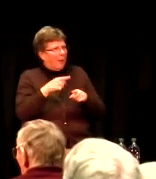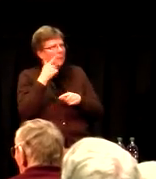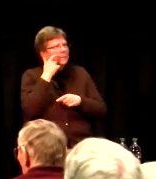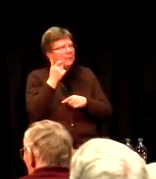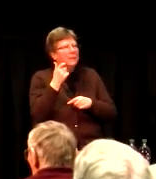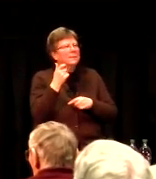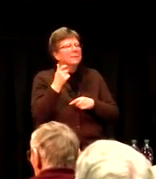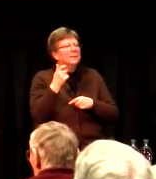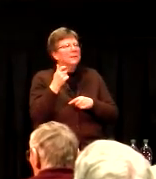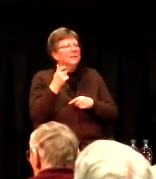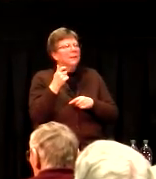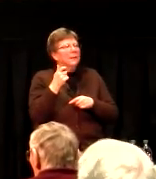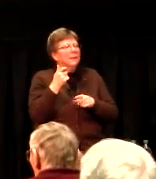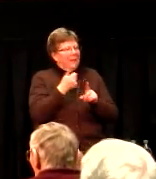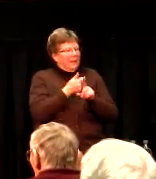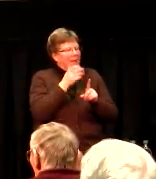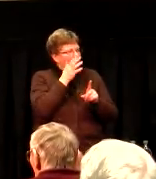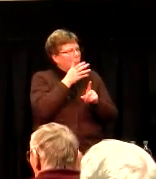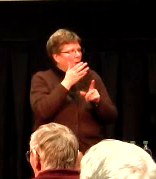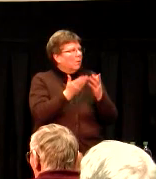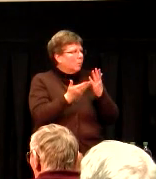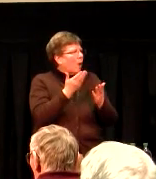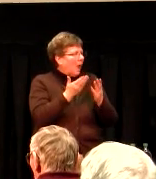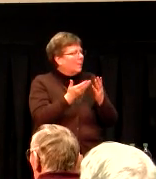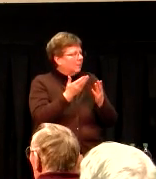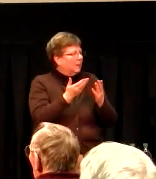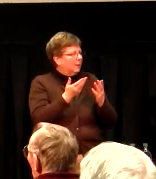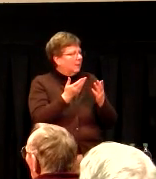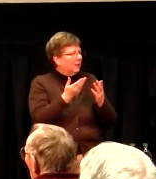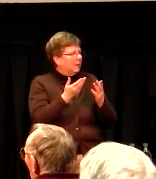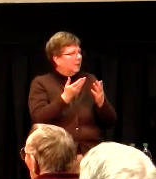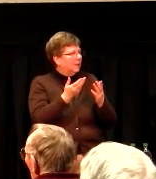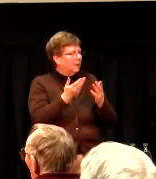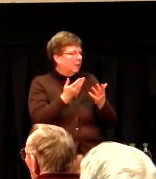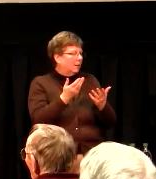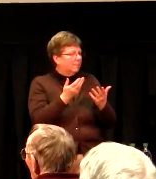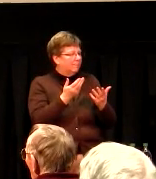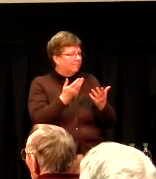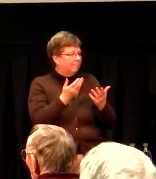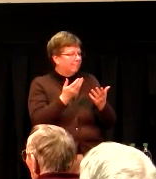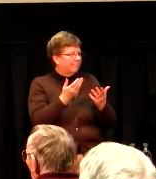because it will probably